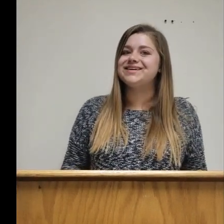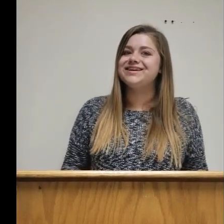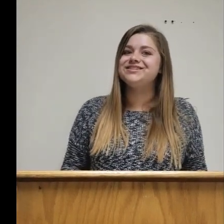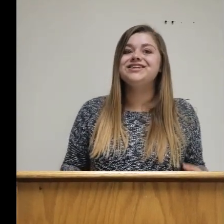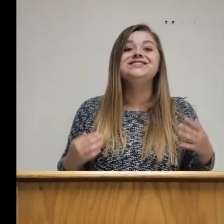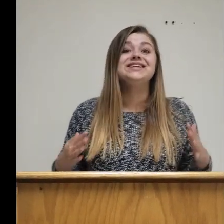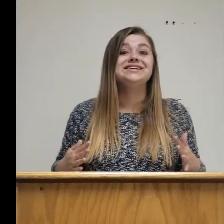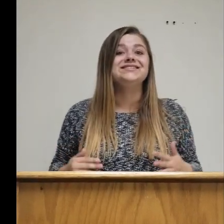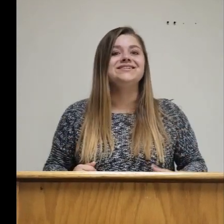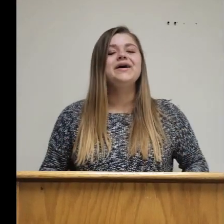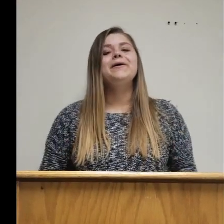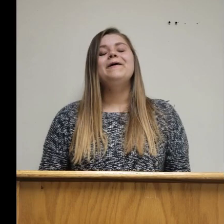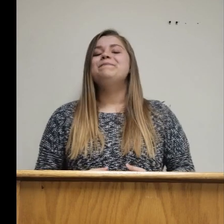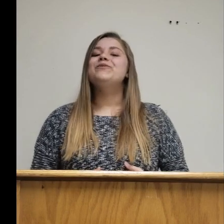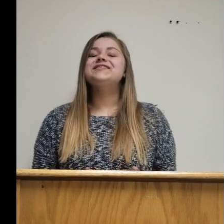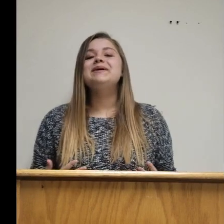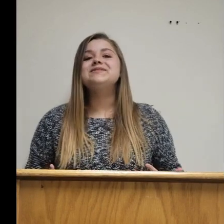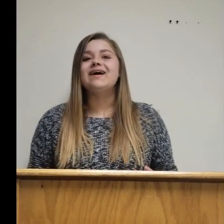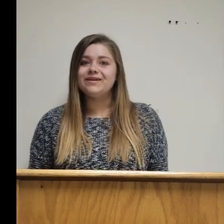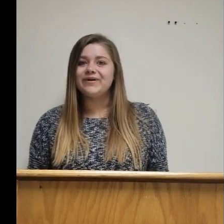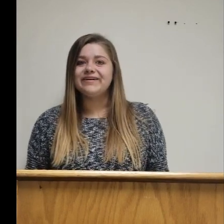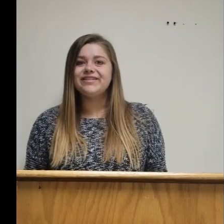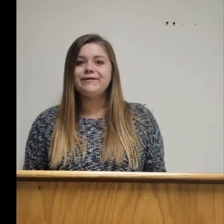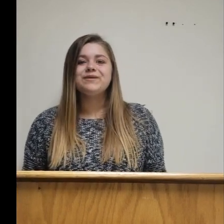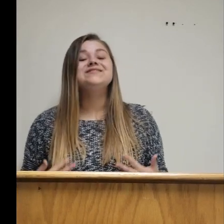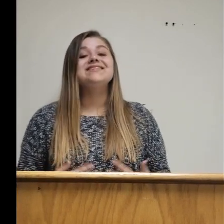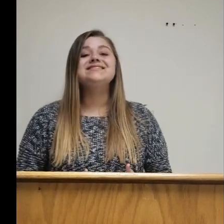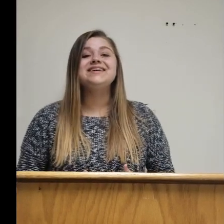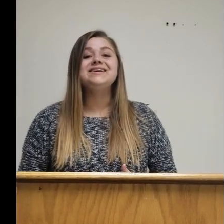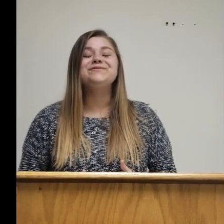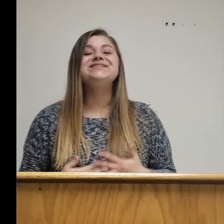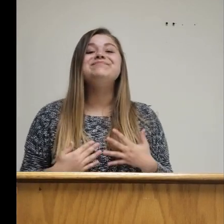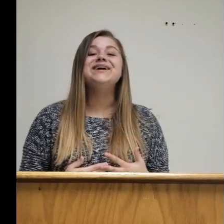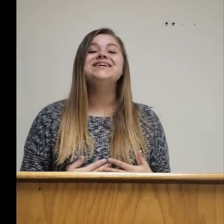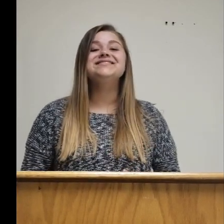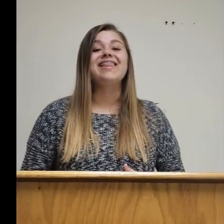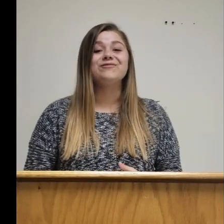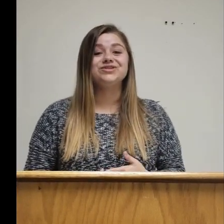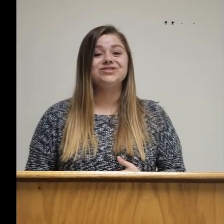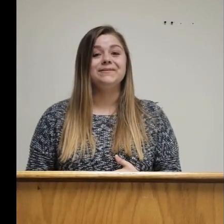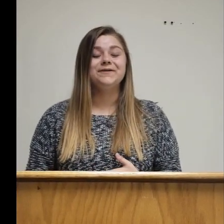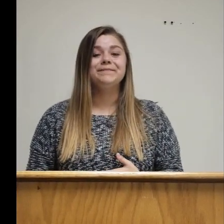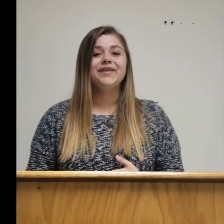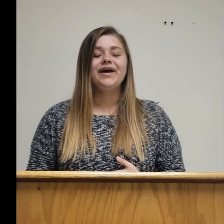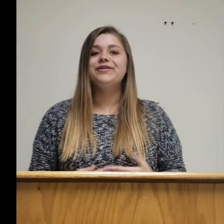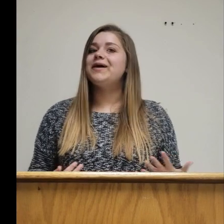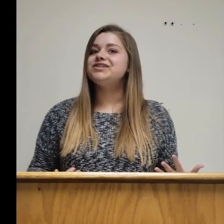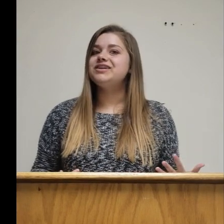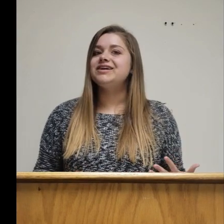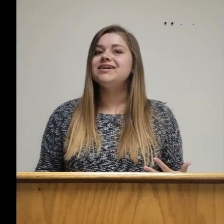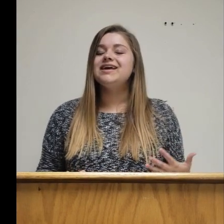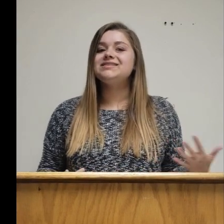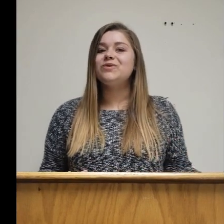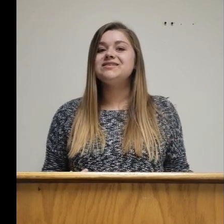beside the stage dancing. What this man was unaware of, though, was that this lady was an American Sign Language interpreter. The